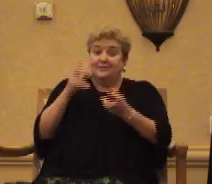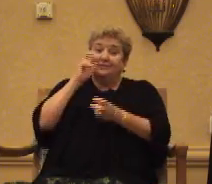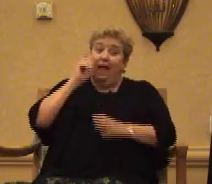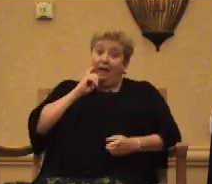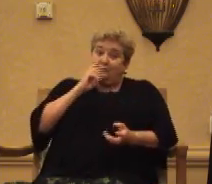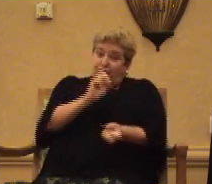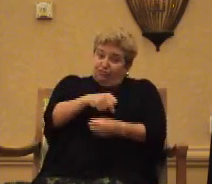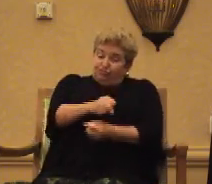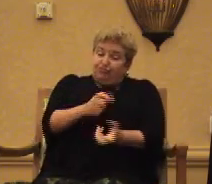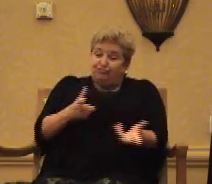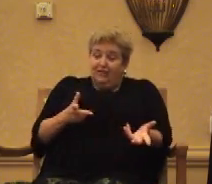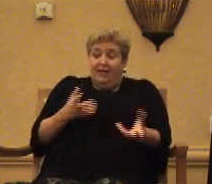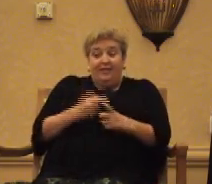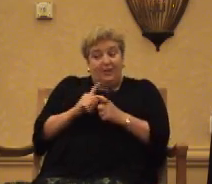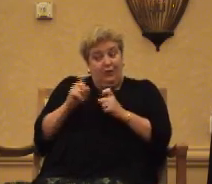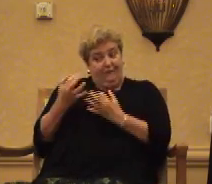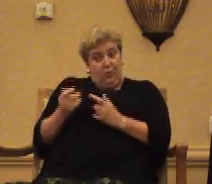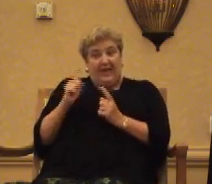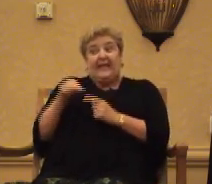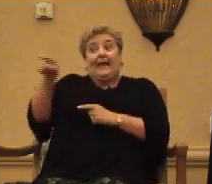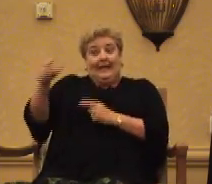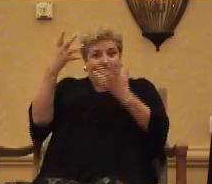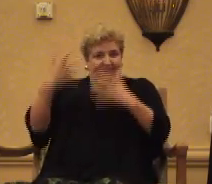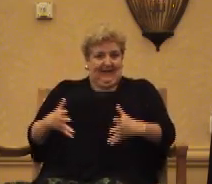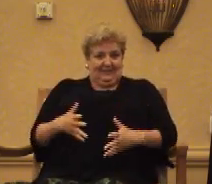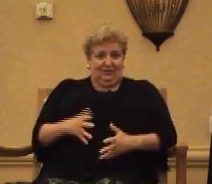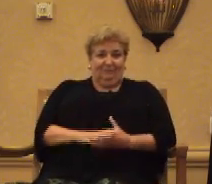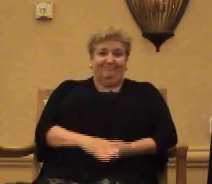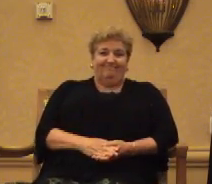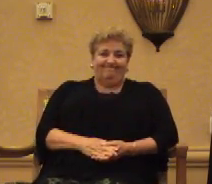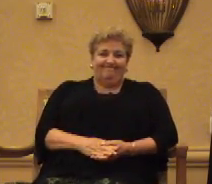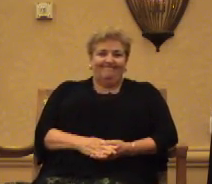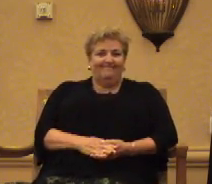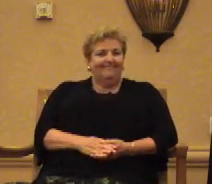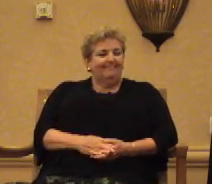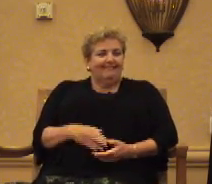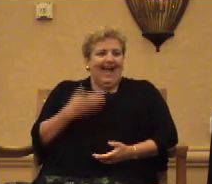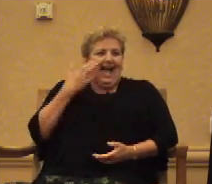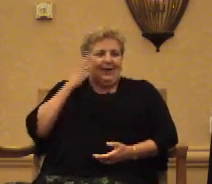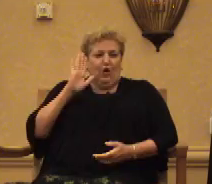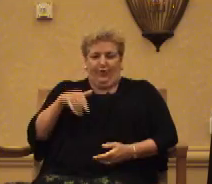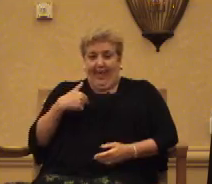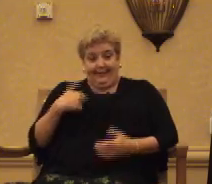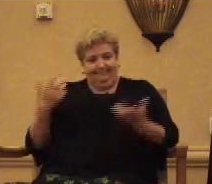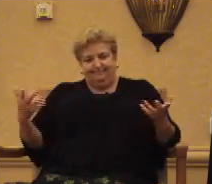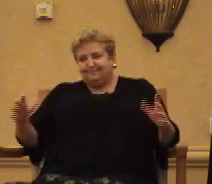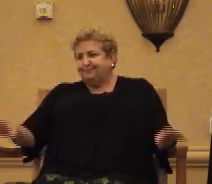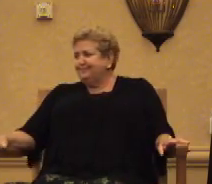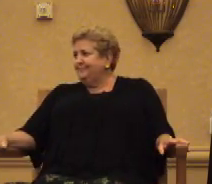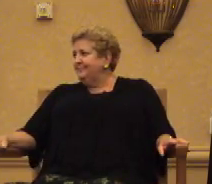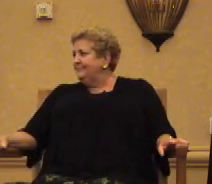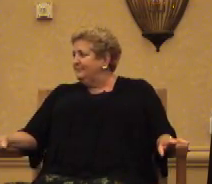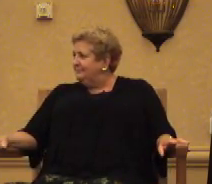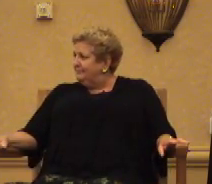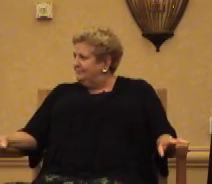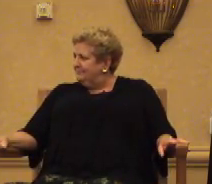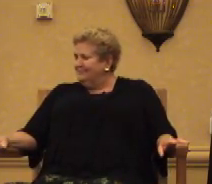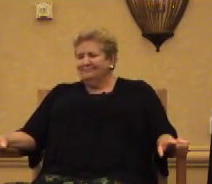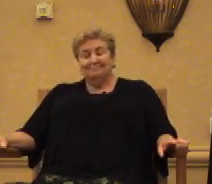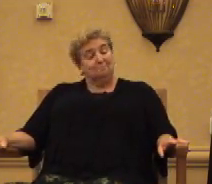over. But I don't know that. I started hitting in the In the years that I was